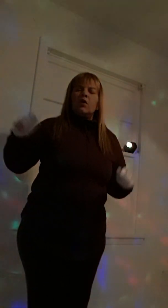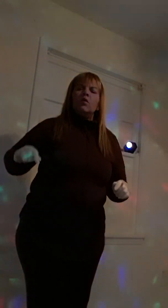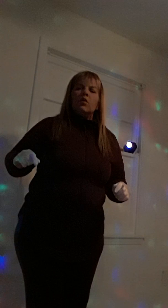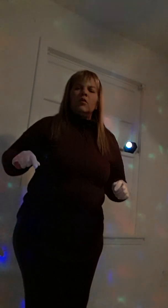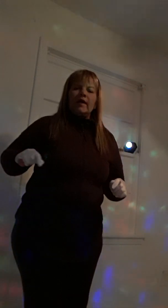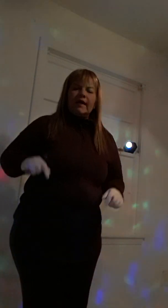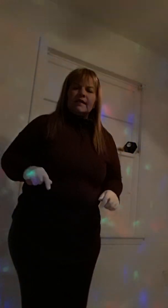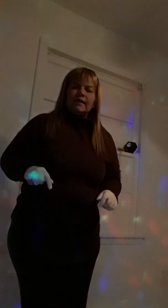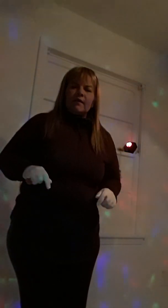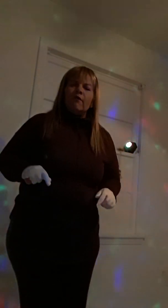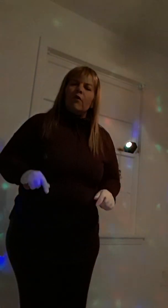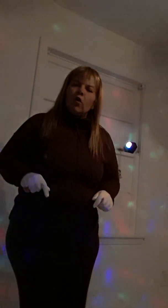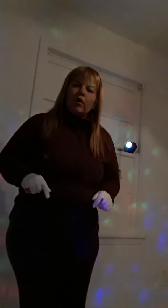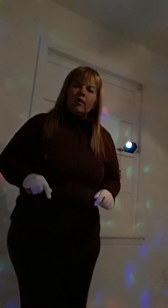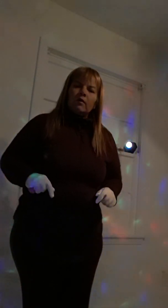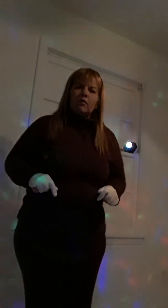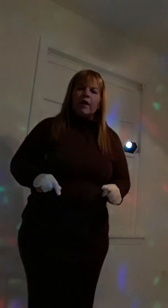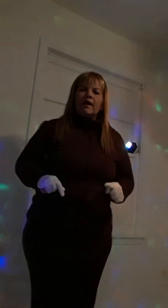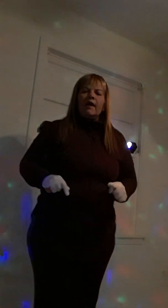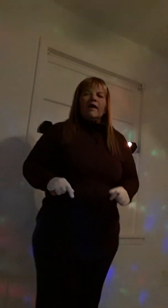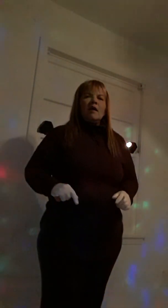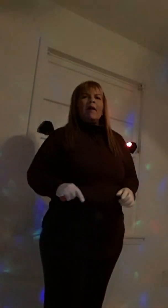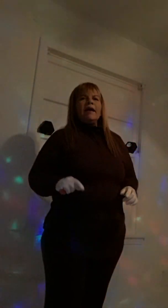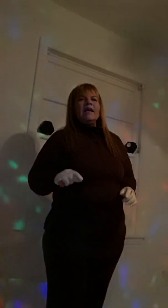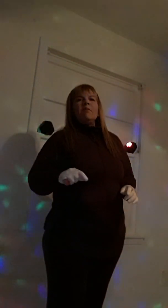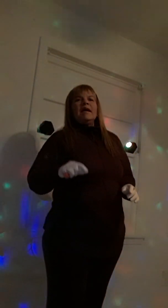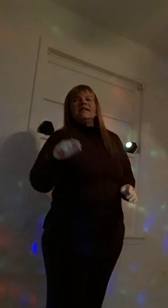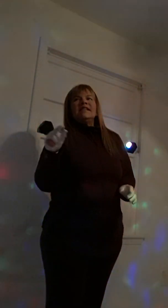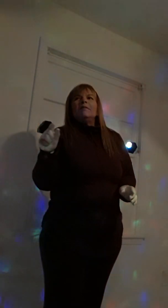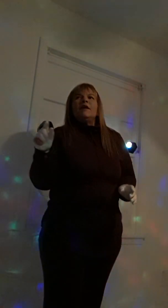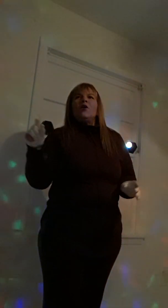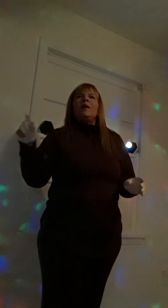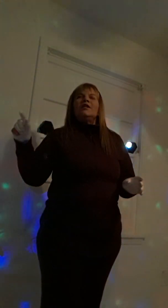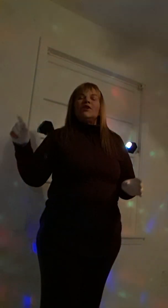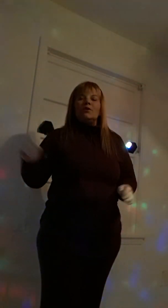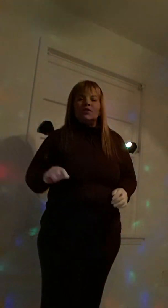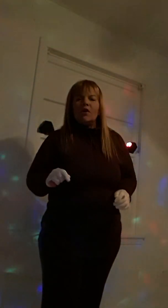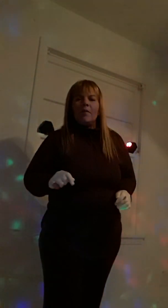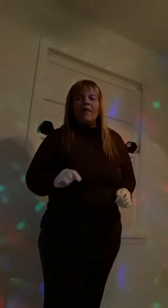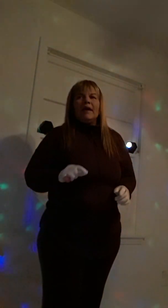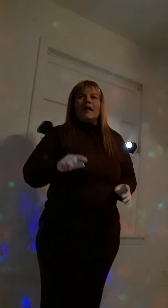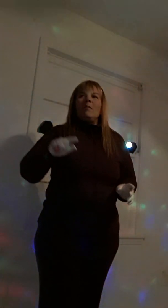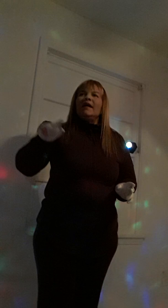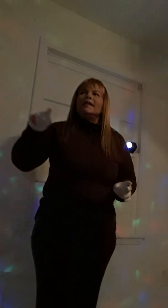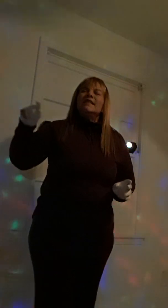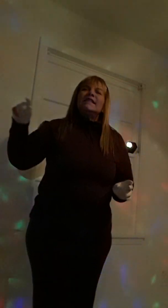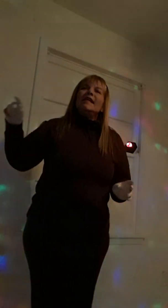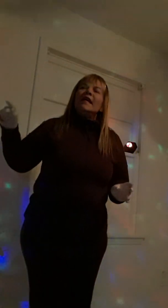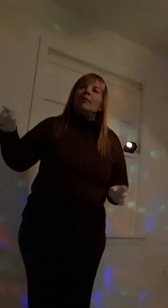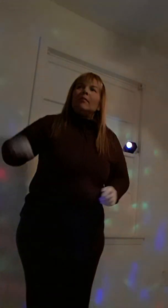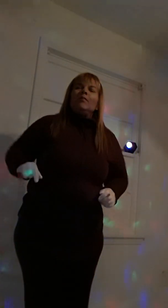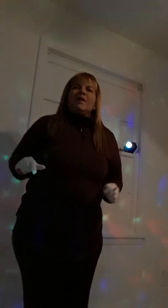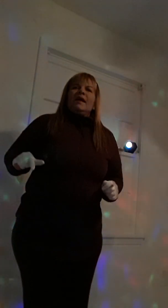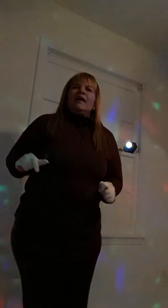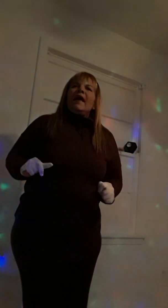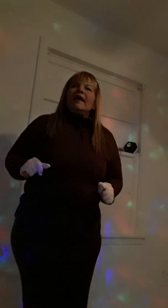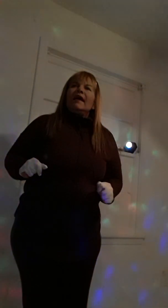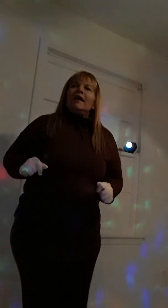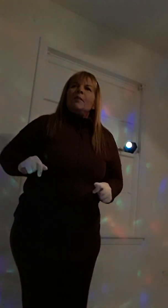school is for, right? It might seem that nobody shows up. It might seem like